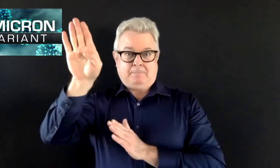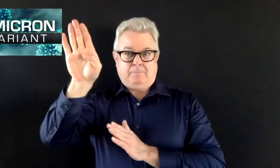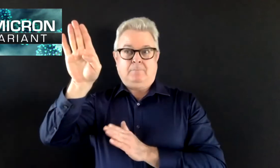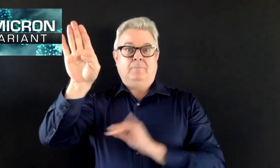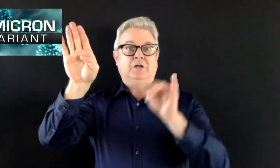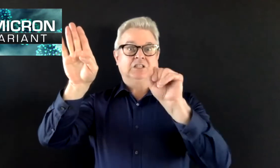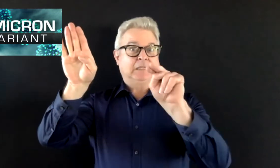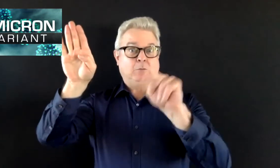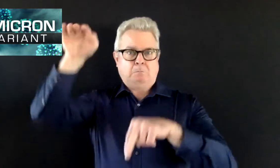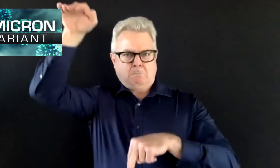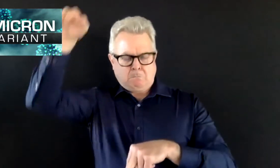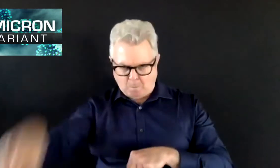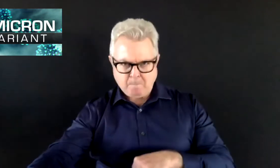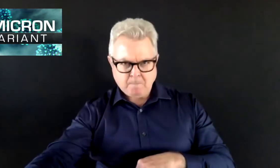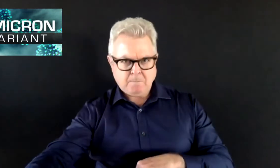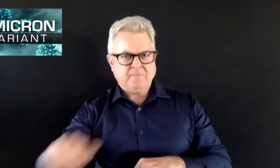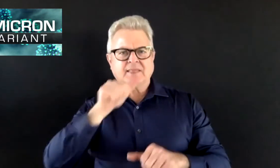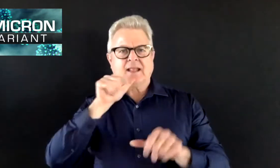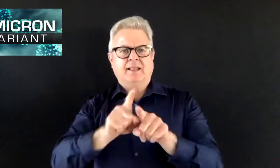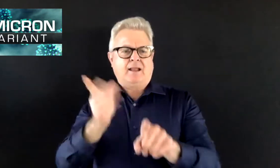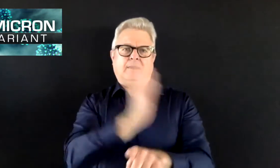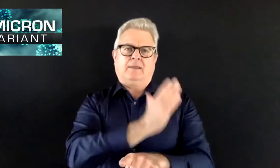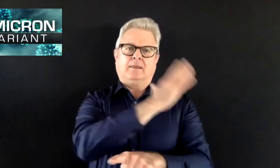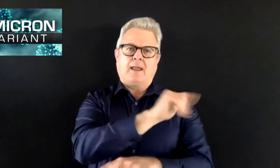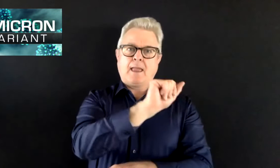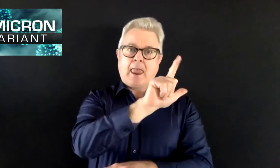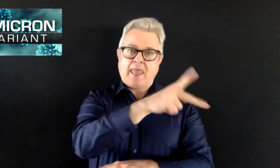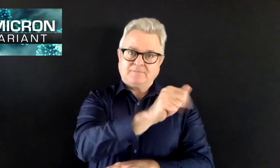just came up on the scene in November and December.